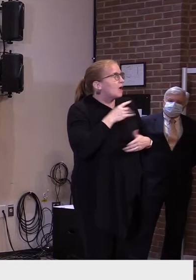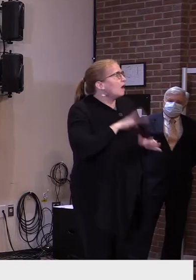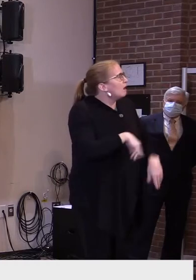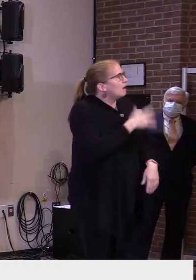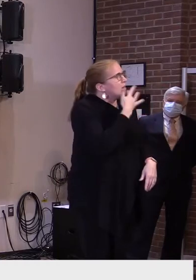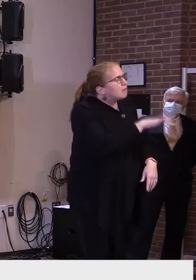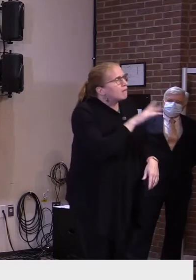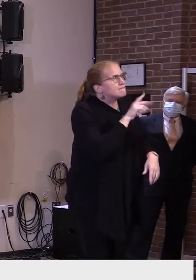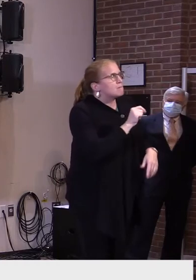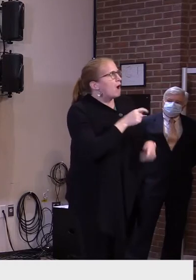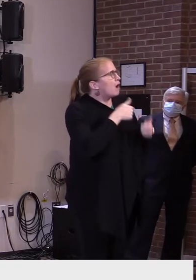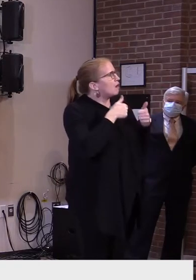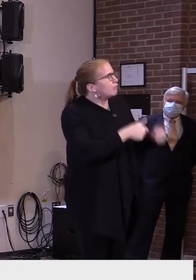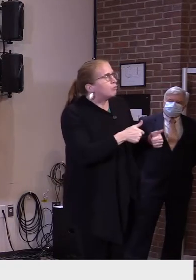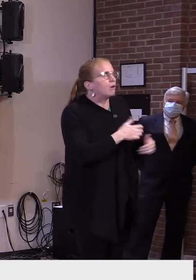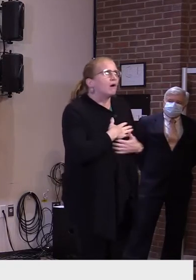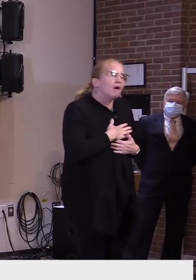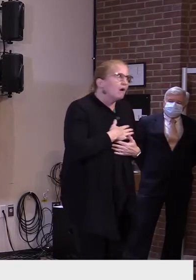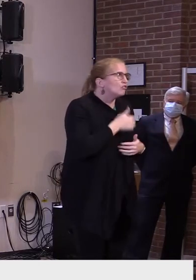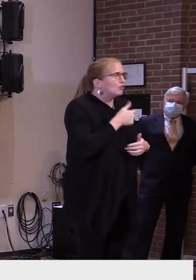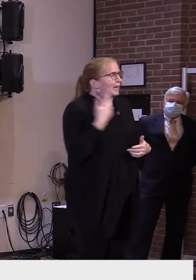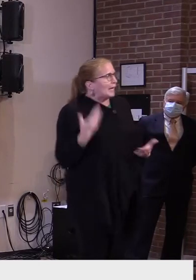these case increases,